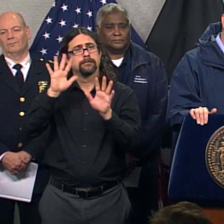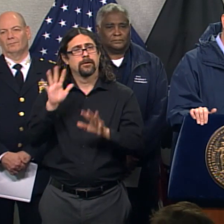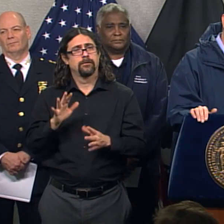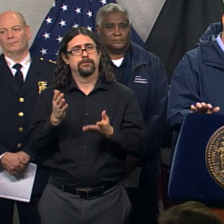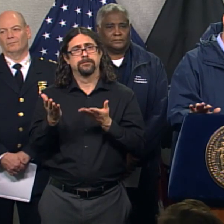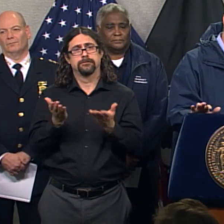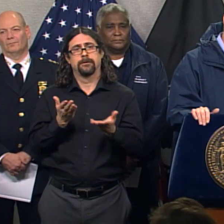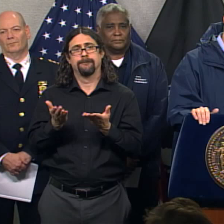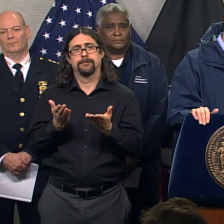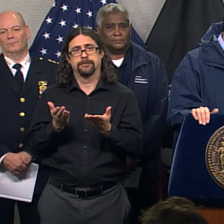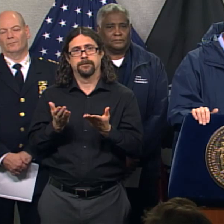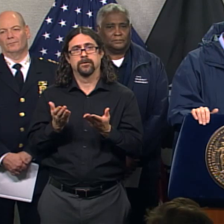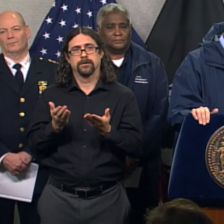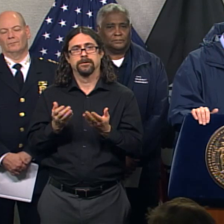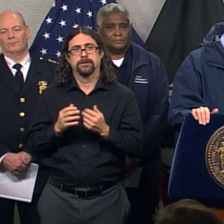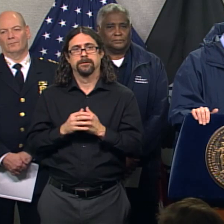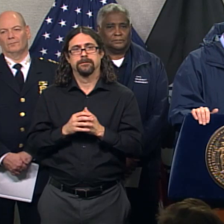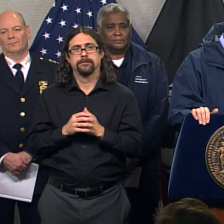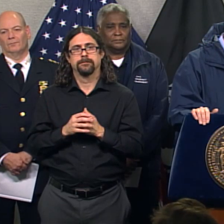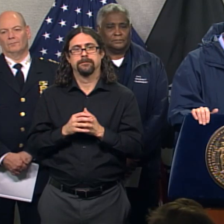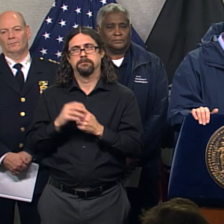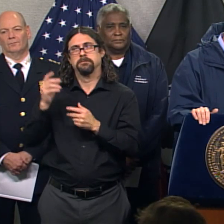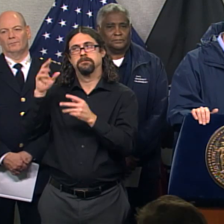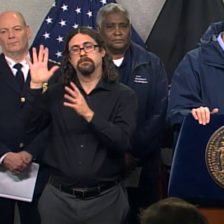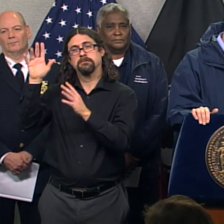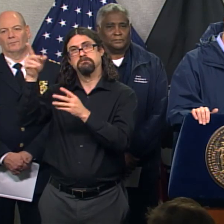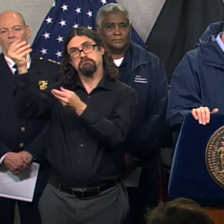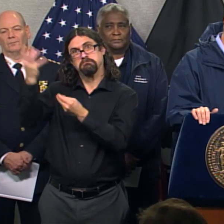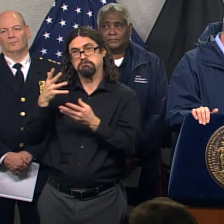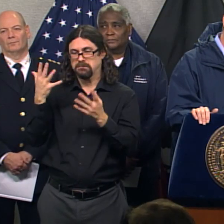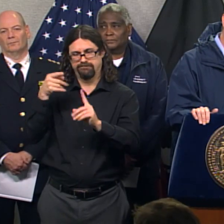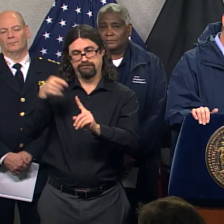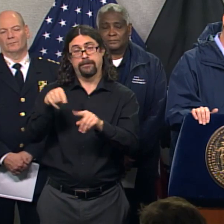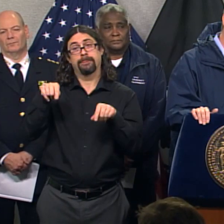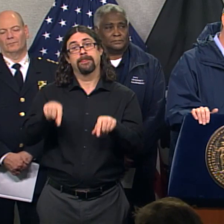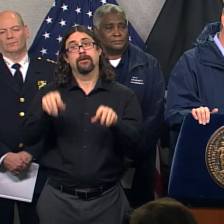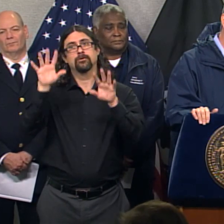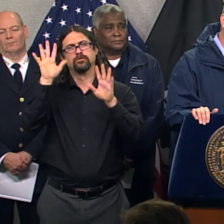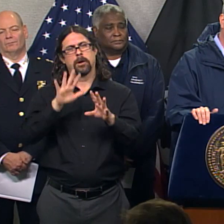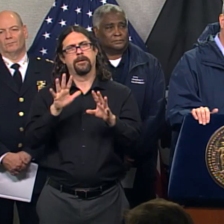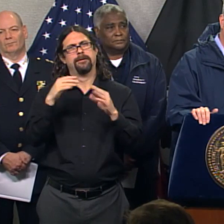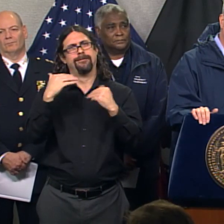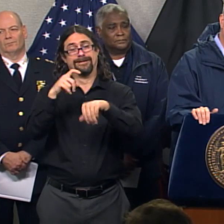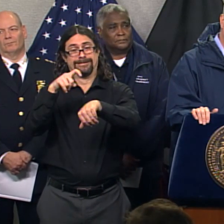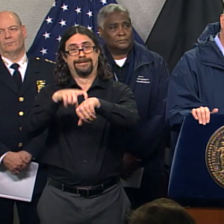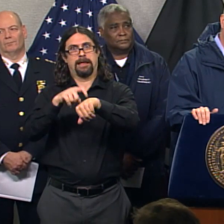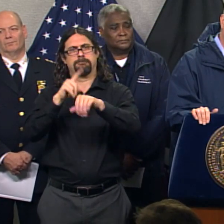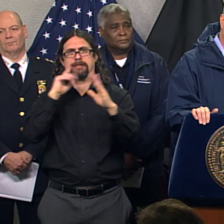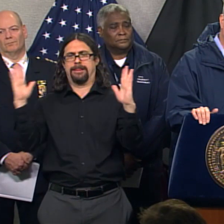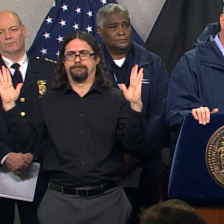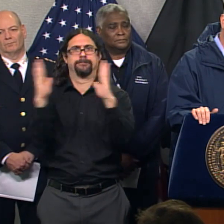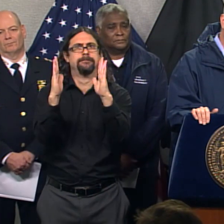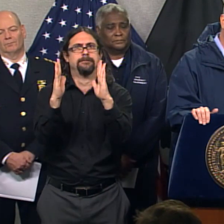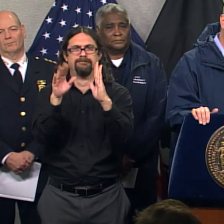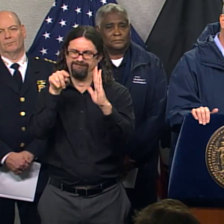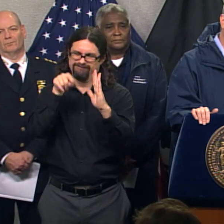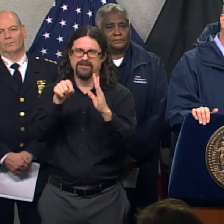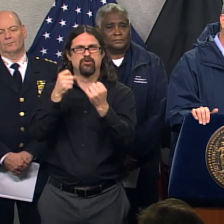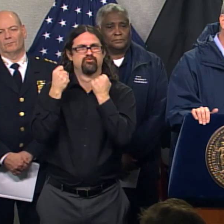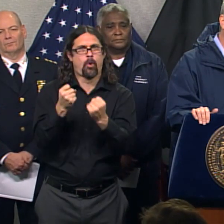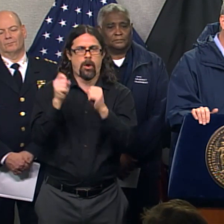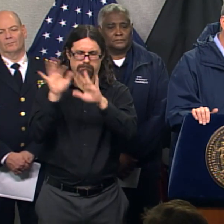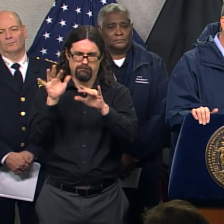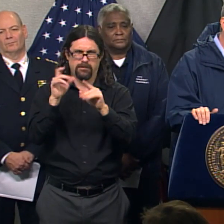get them to alter their behavior for it. So there's plenty of times we've faced challenges, and I've told people it's business as